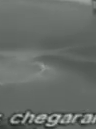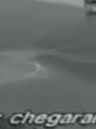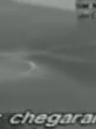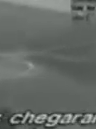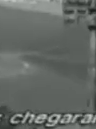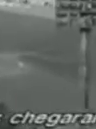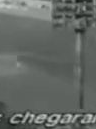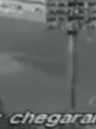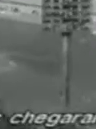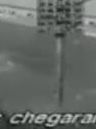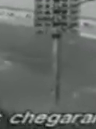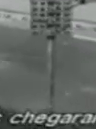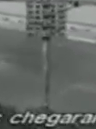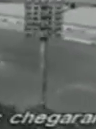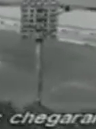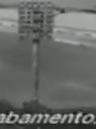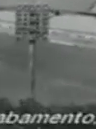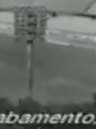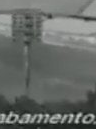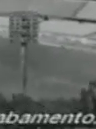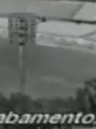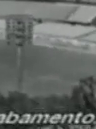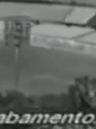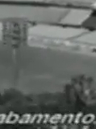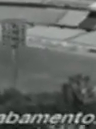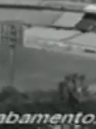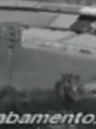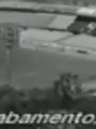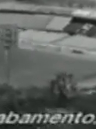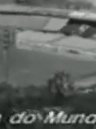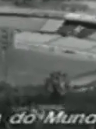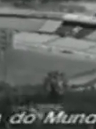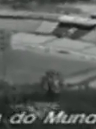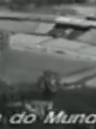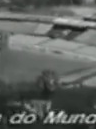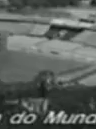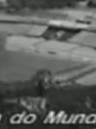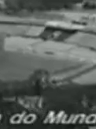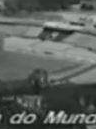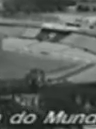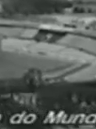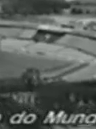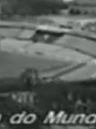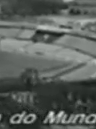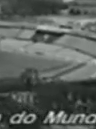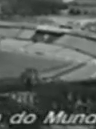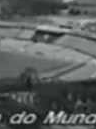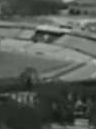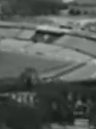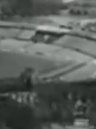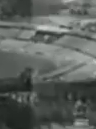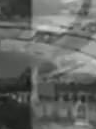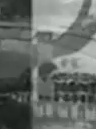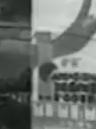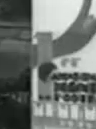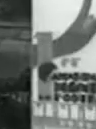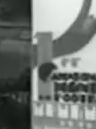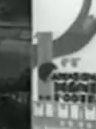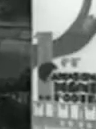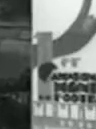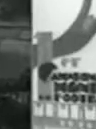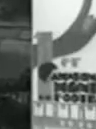When the teams arrived, they found the magnificent new stadium in Montevideo nearing completion. The first World Cup could begin.